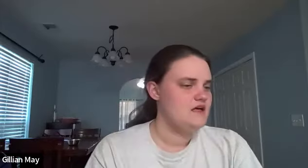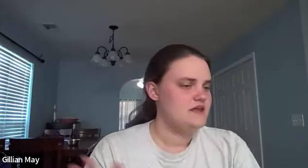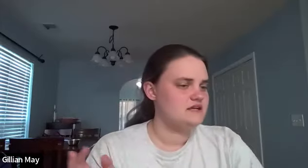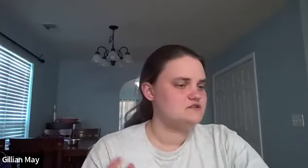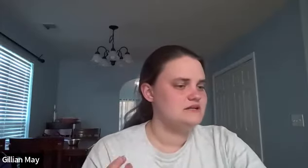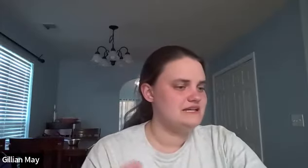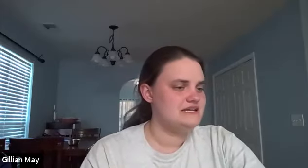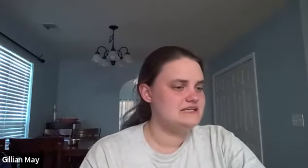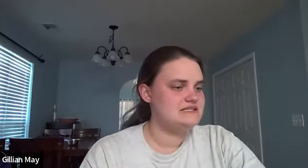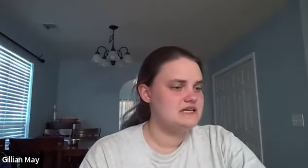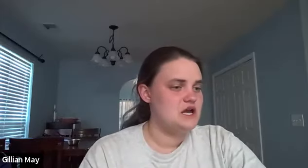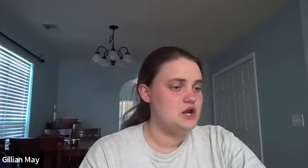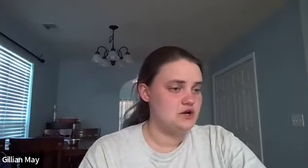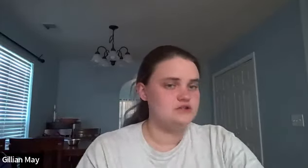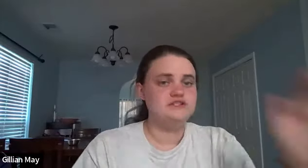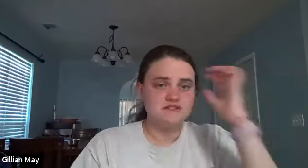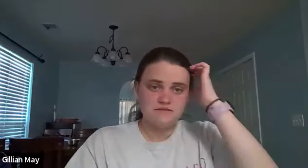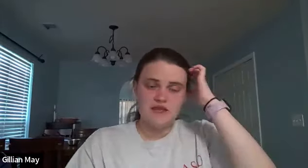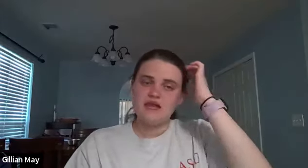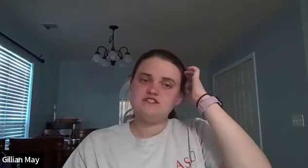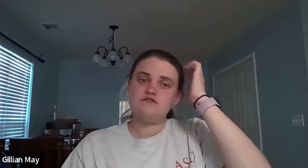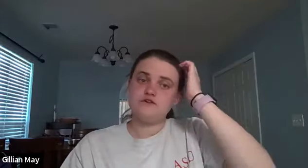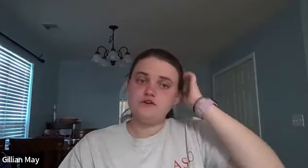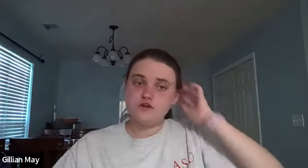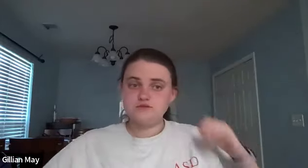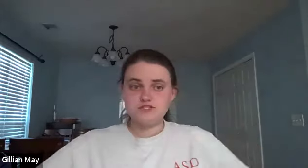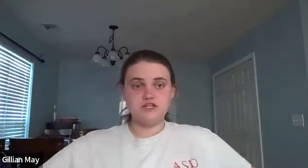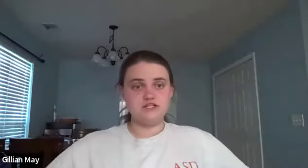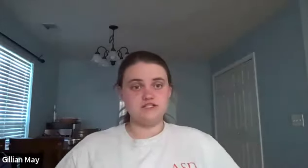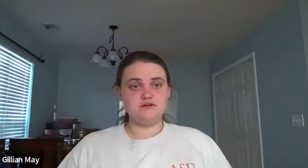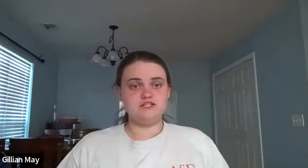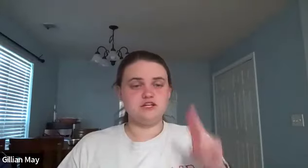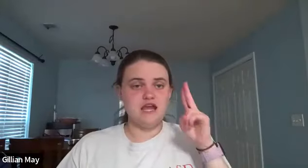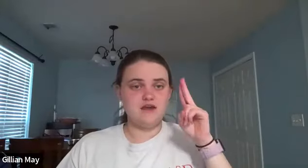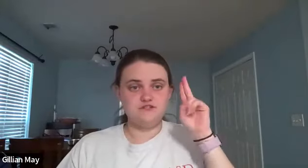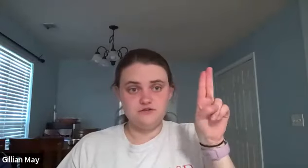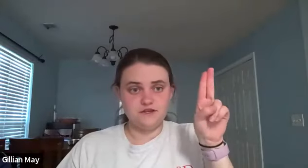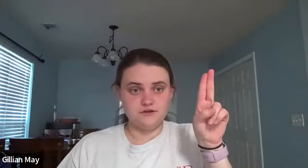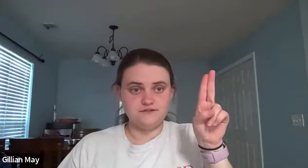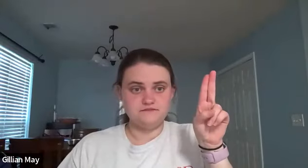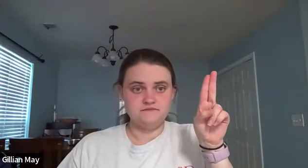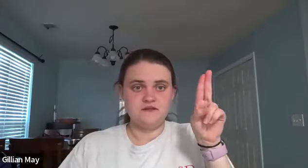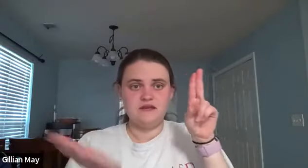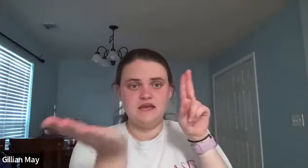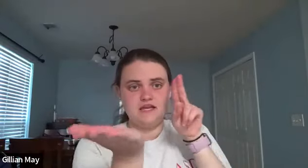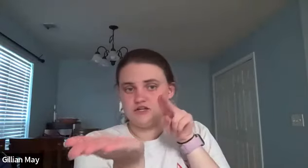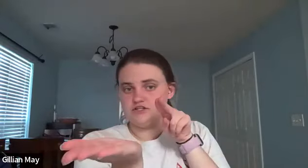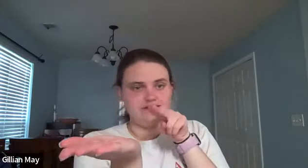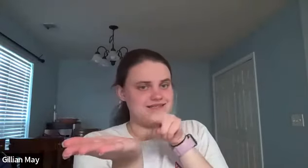The next one is nurse. And so for nurse, what you're going to do is you're going to have two fingers and you're going to do the exact